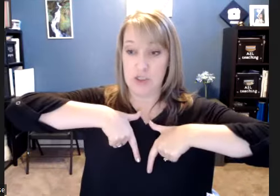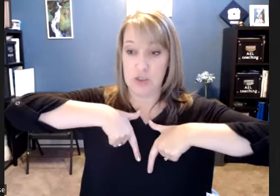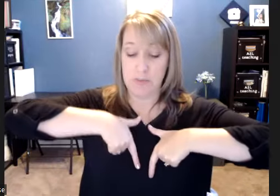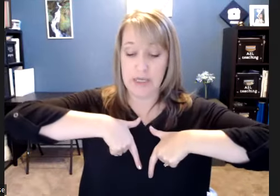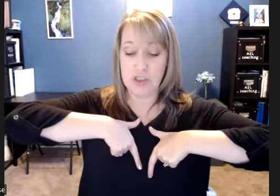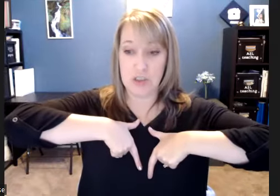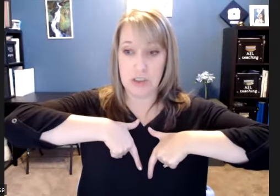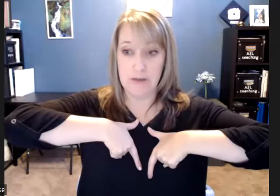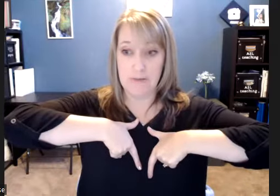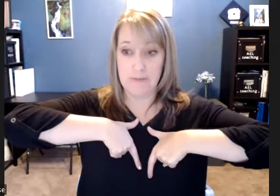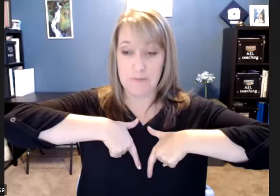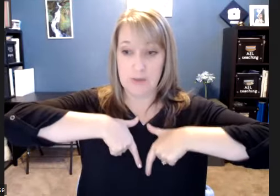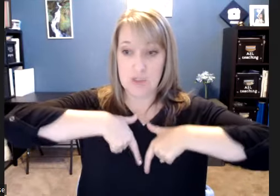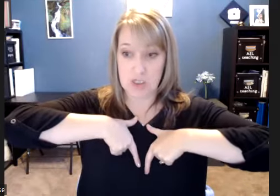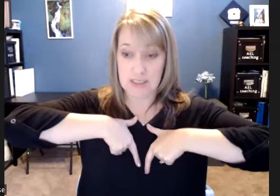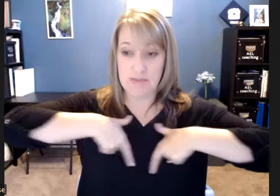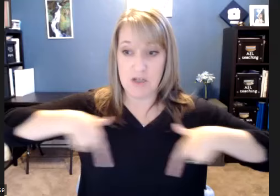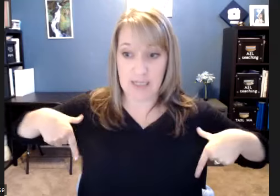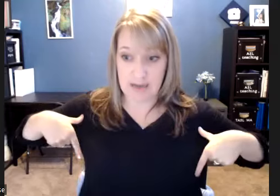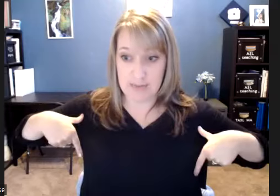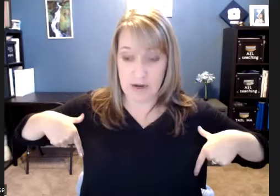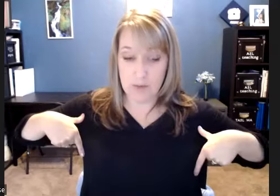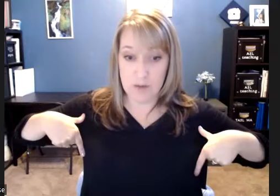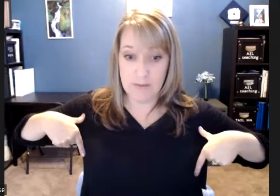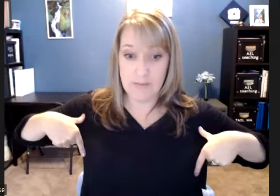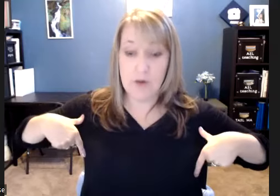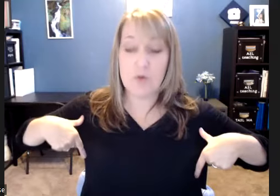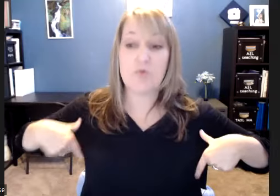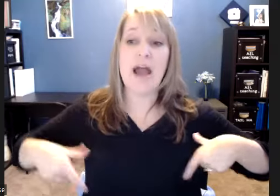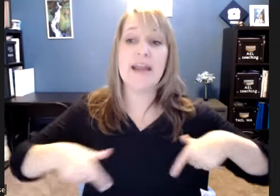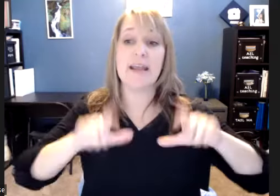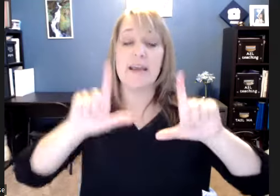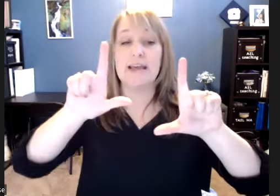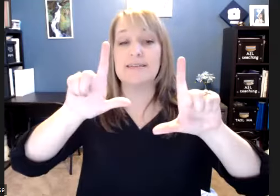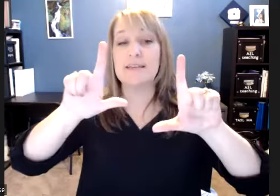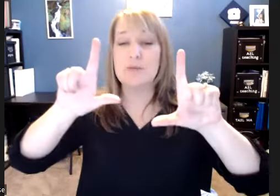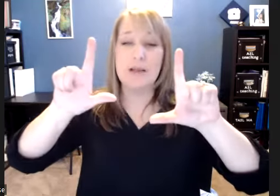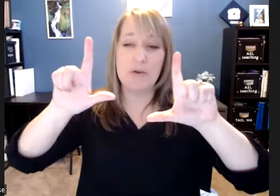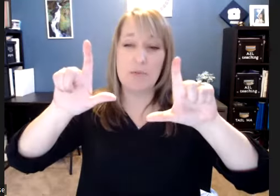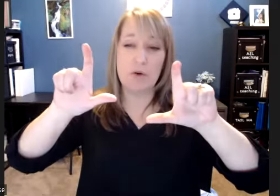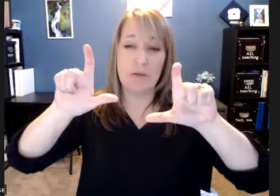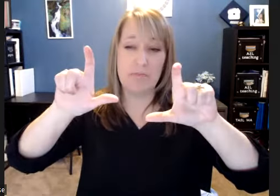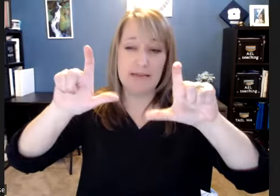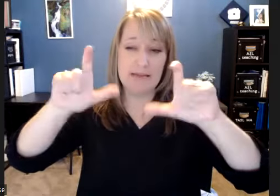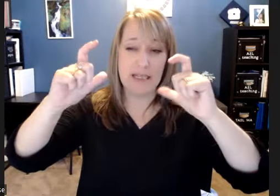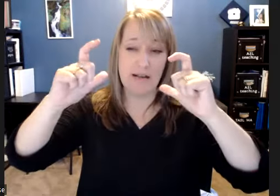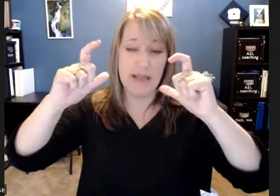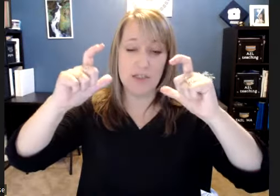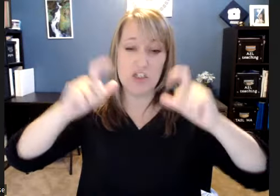picture. Picture starts in the middle and comes outward. Writing is a little bit of a more of a bent L hand